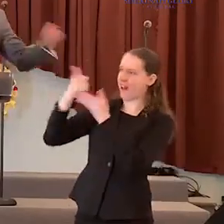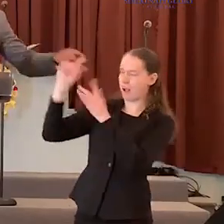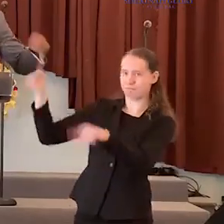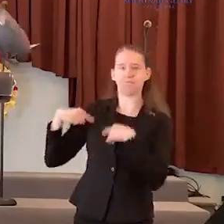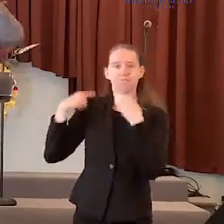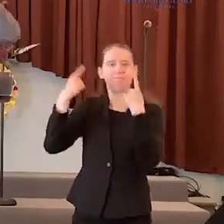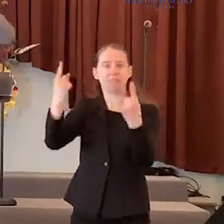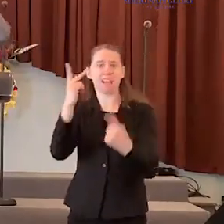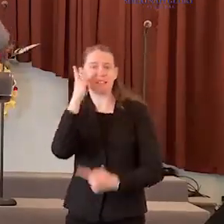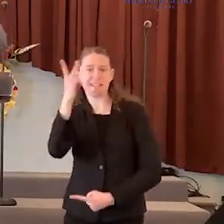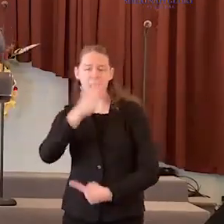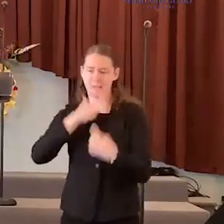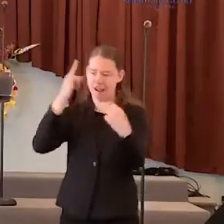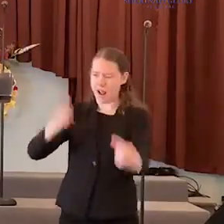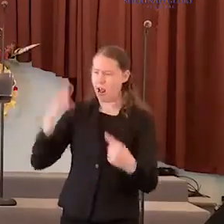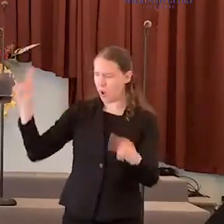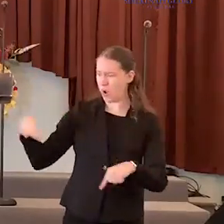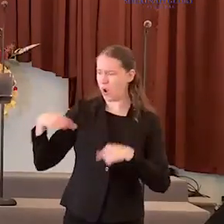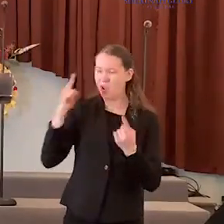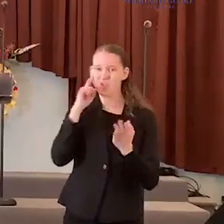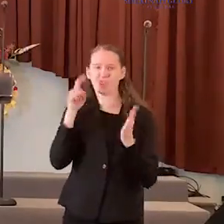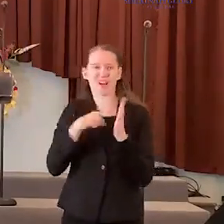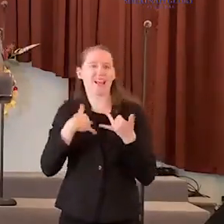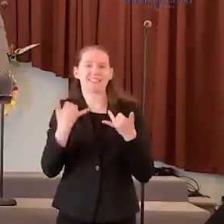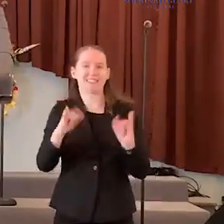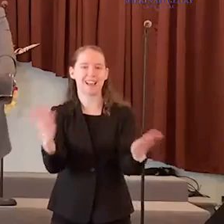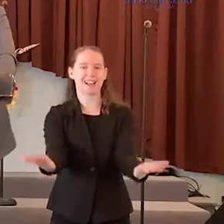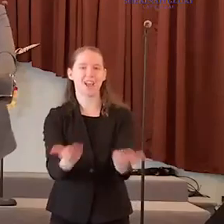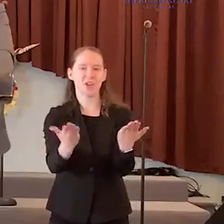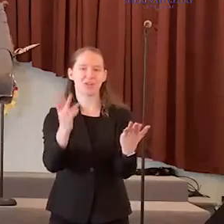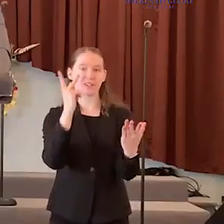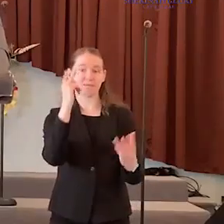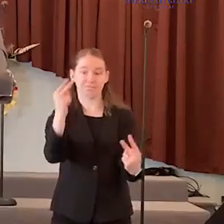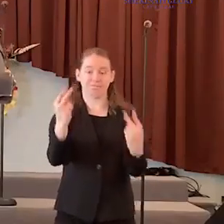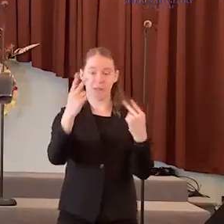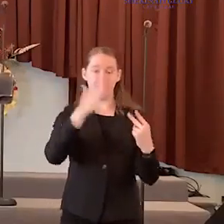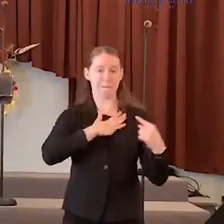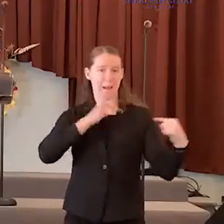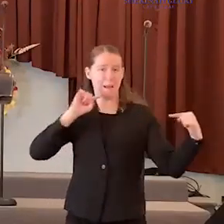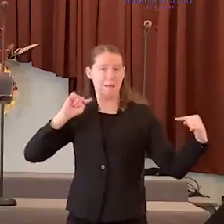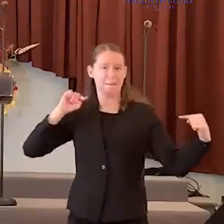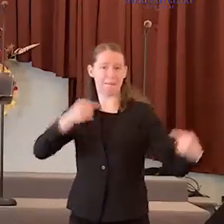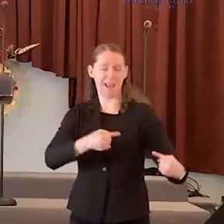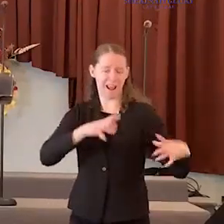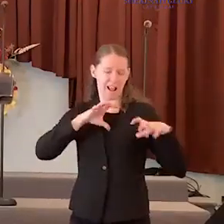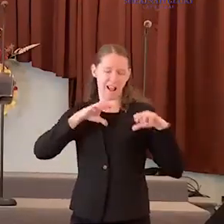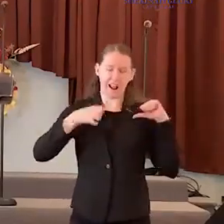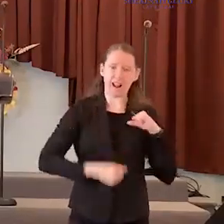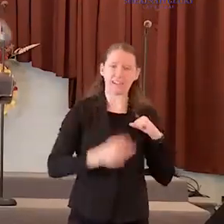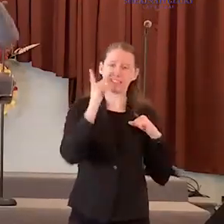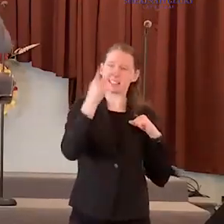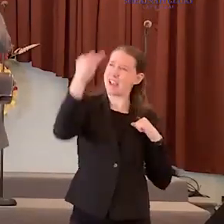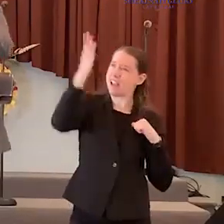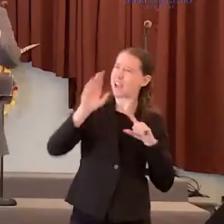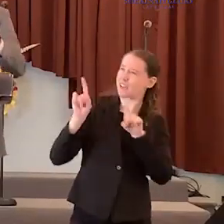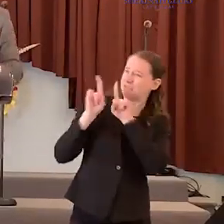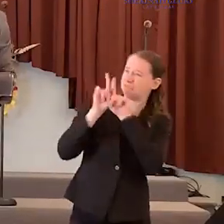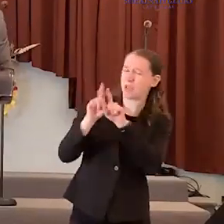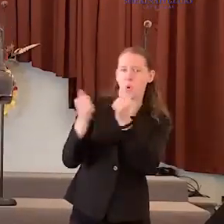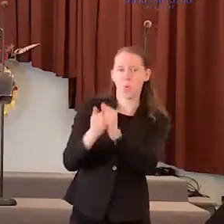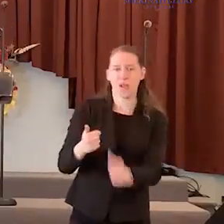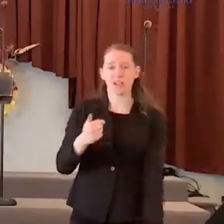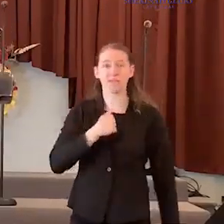at my struggle and see that I'm still here. Look at my pain and see that God is on my side. Look at